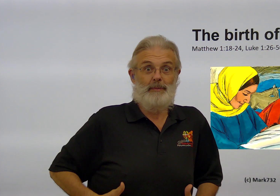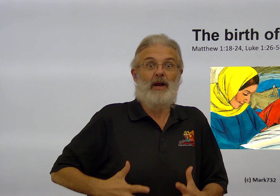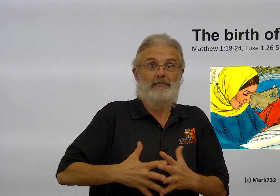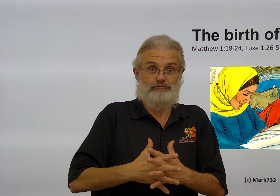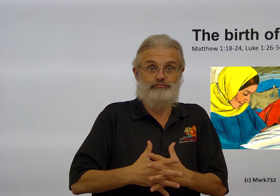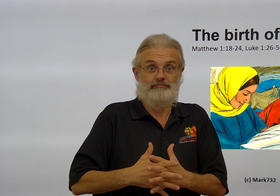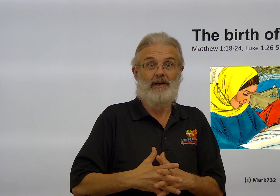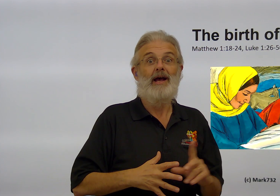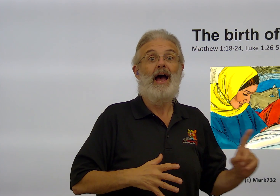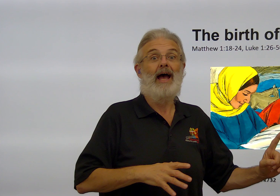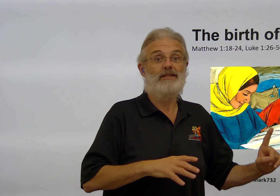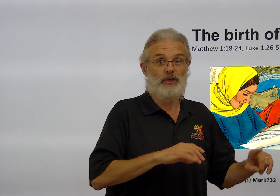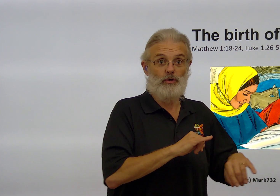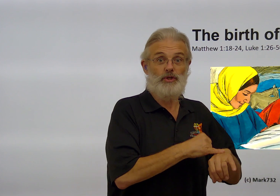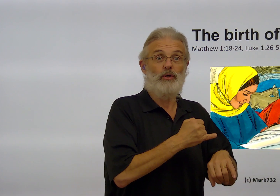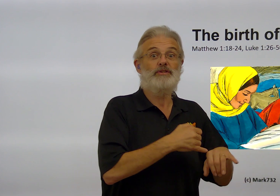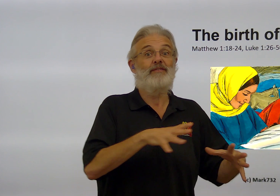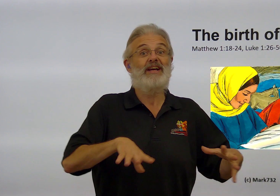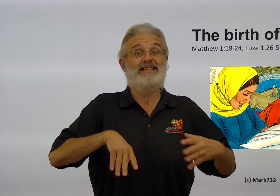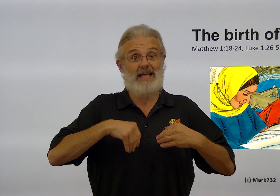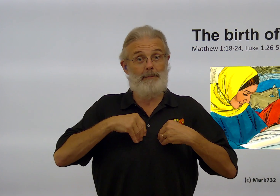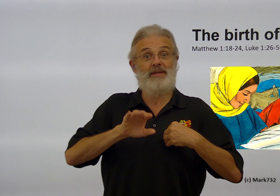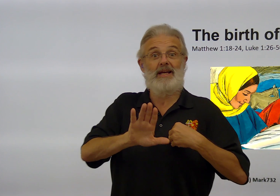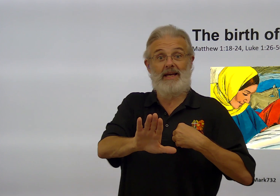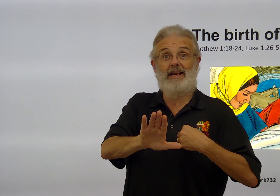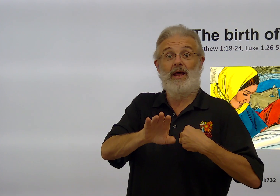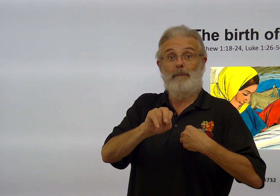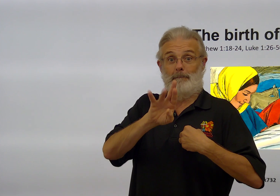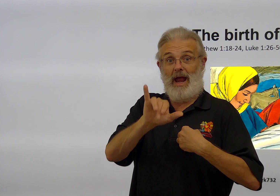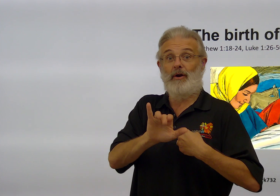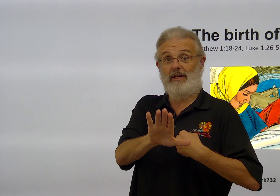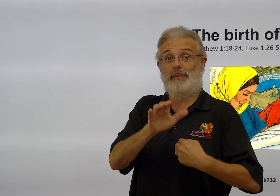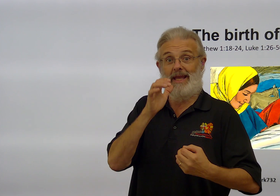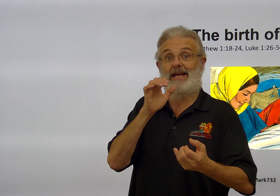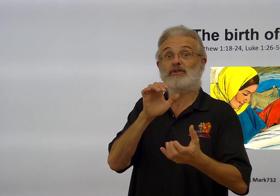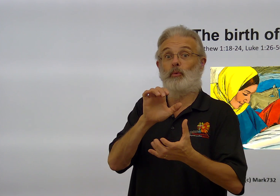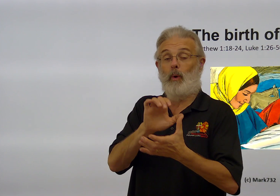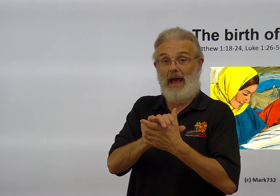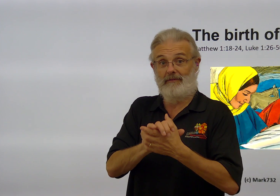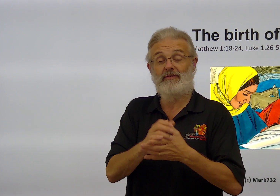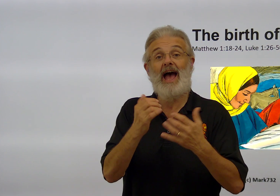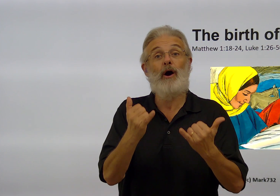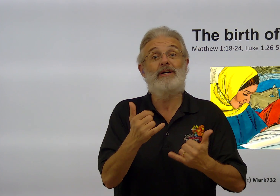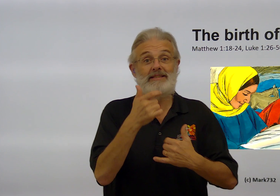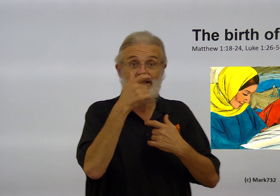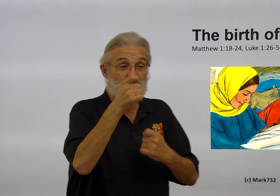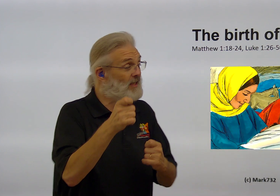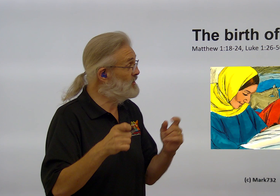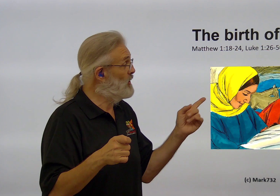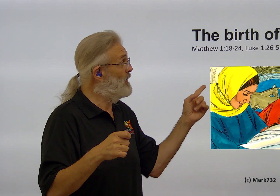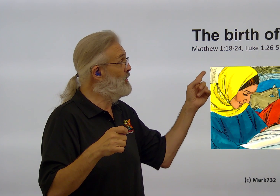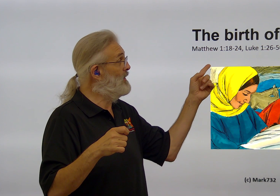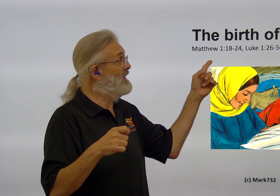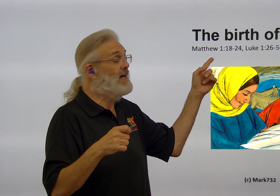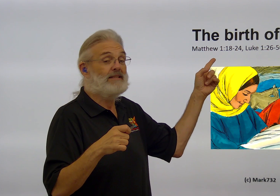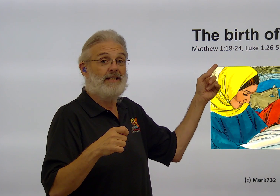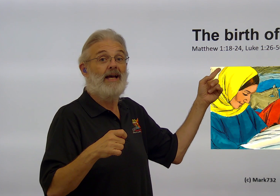Spirit." And so Joseph accepted Mary to be his wife. Now, it's interesting when you read this.